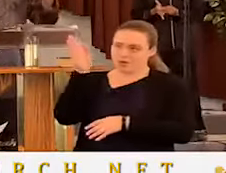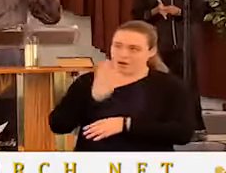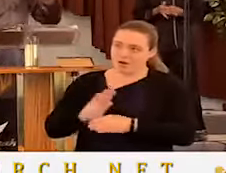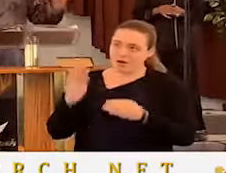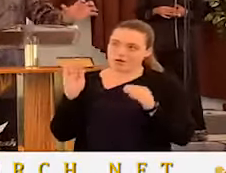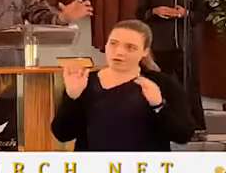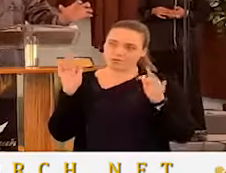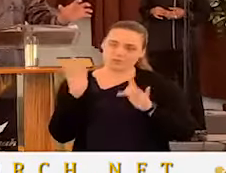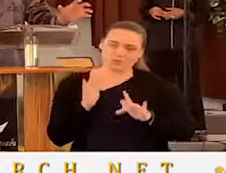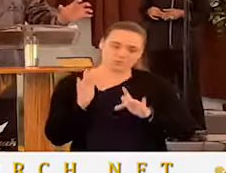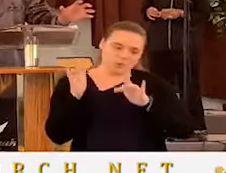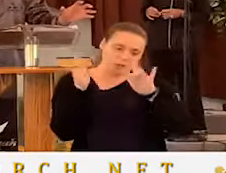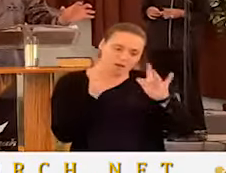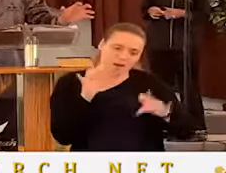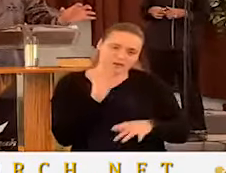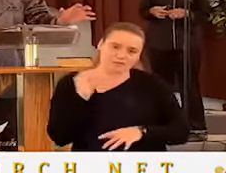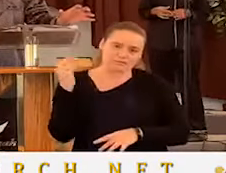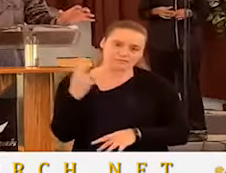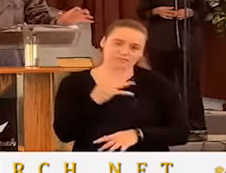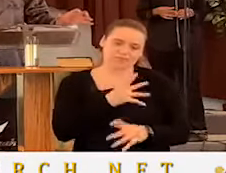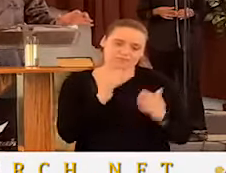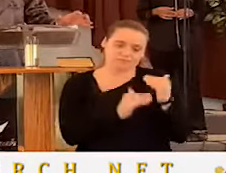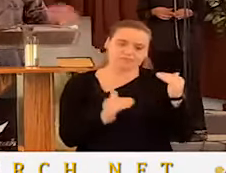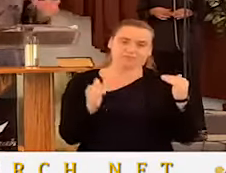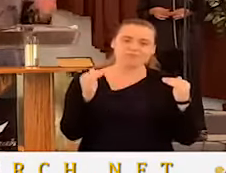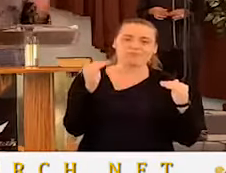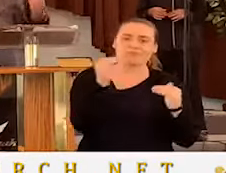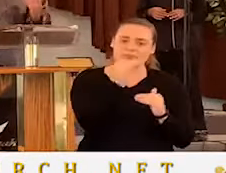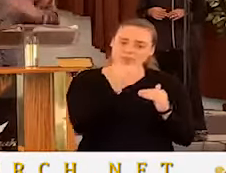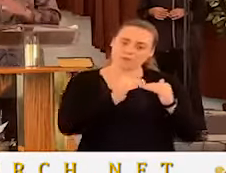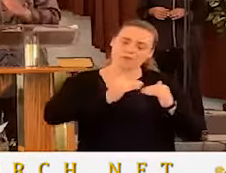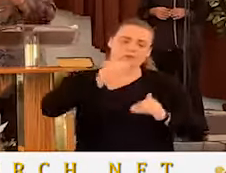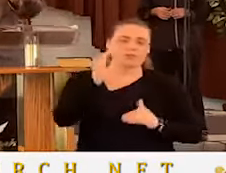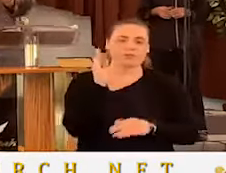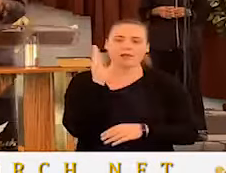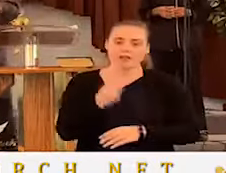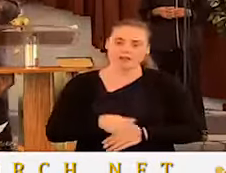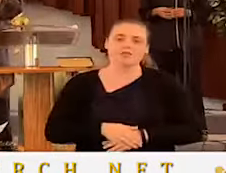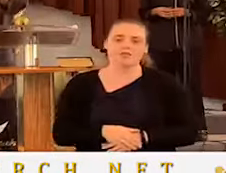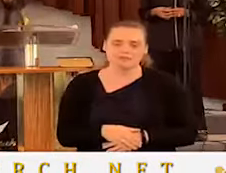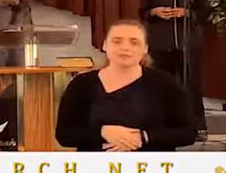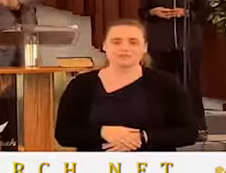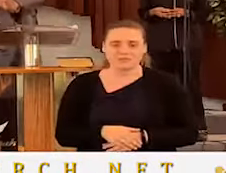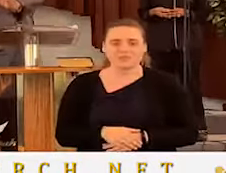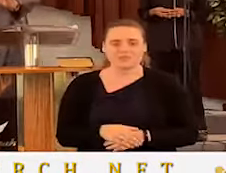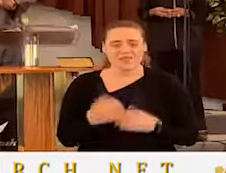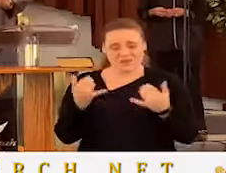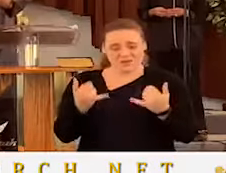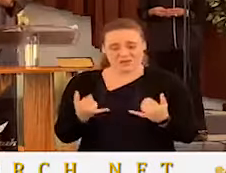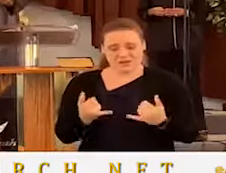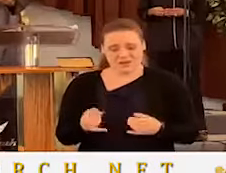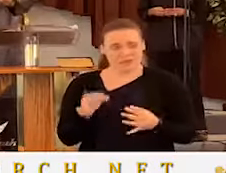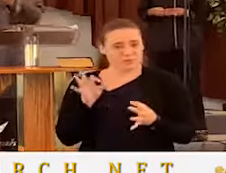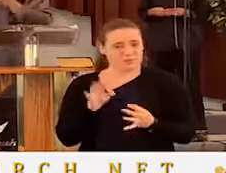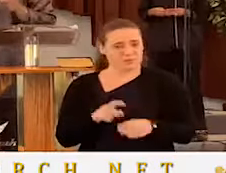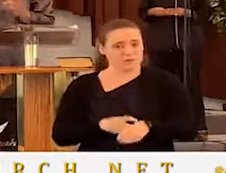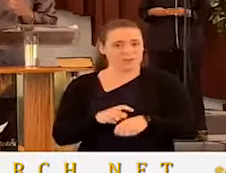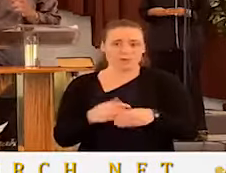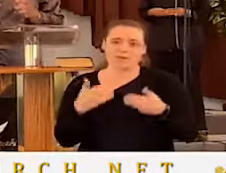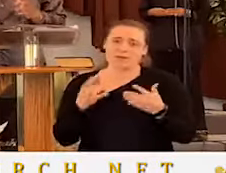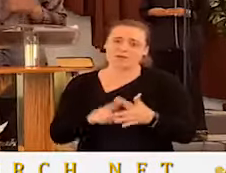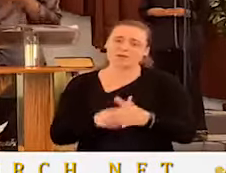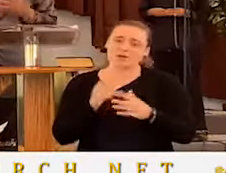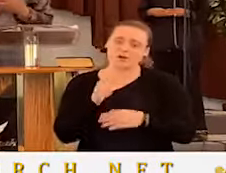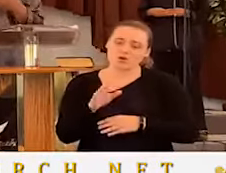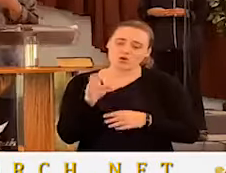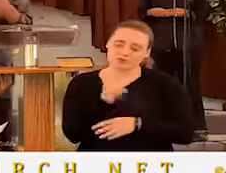exhaust God's grace. Yes. So therefore, now it's time to start your journey to maturity. So the things